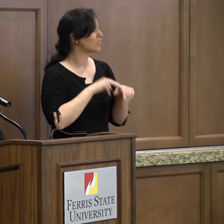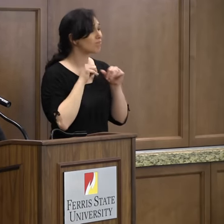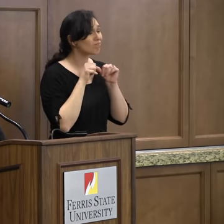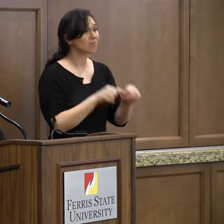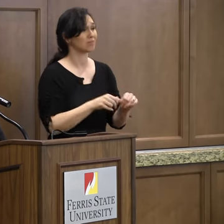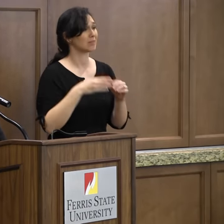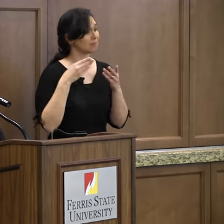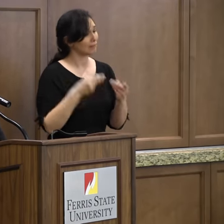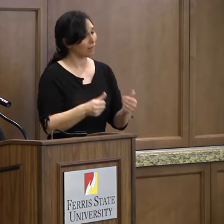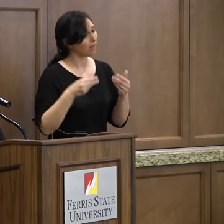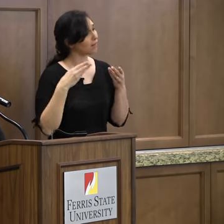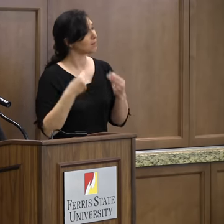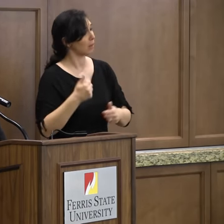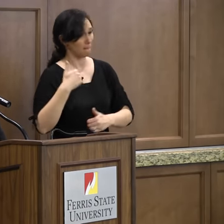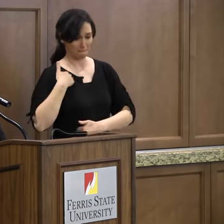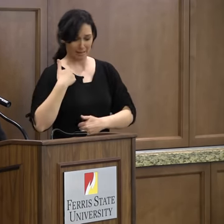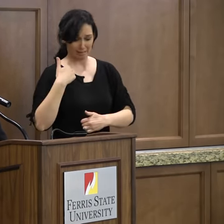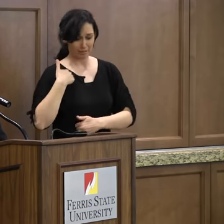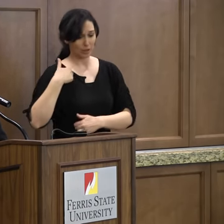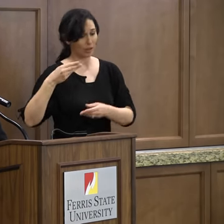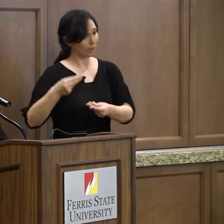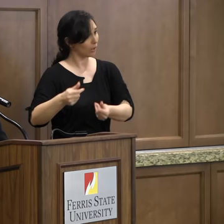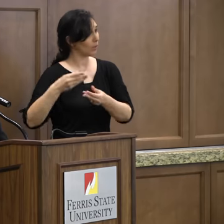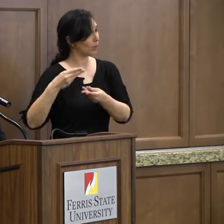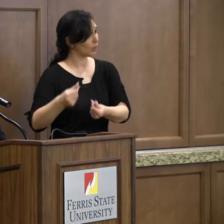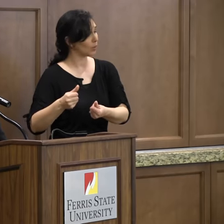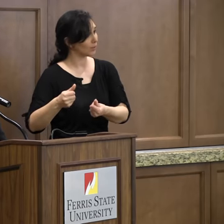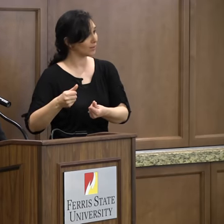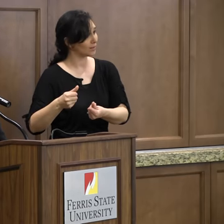military defense than on programs of social